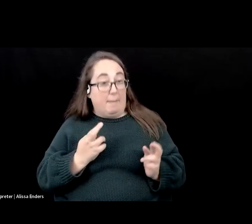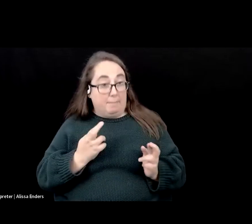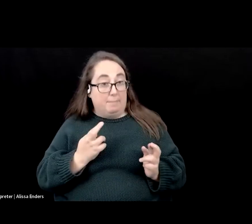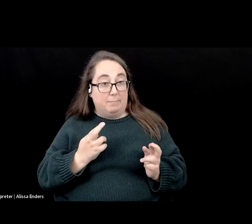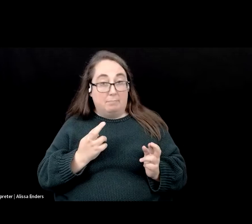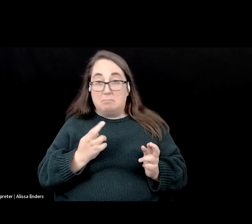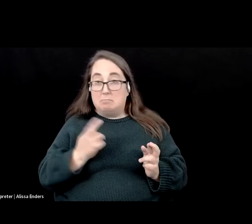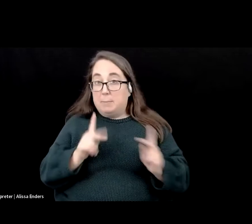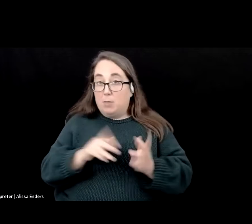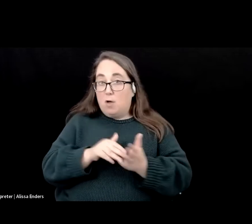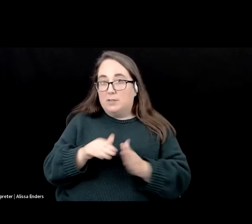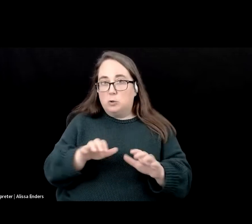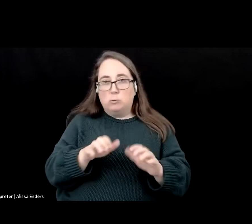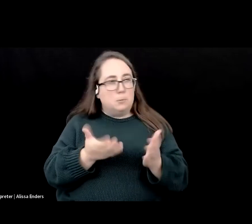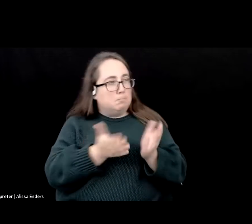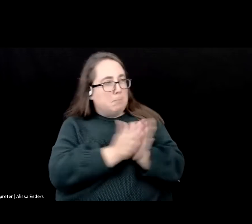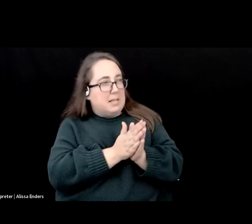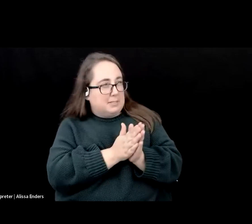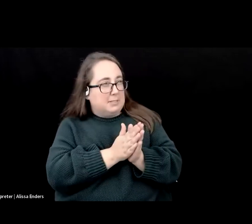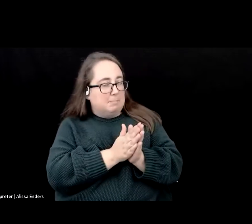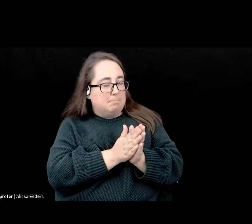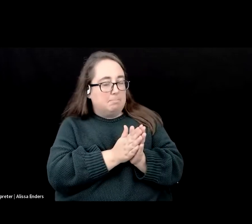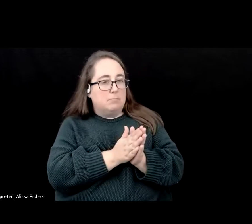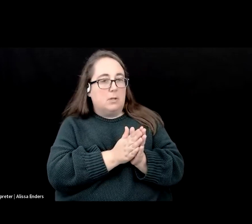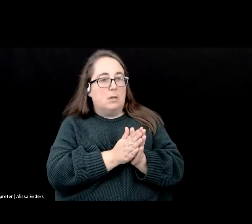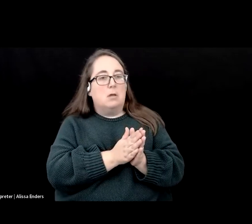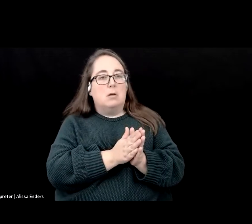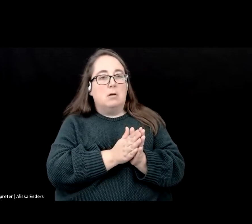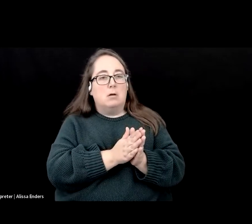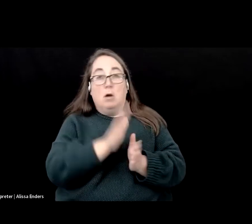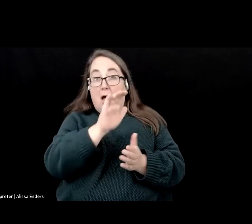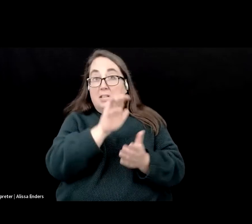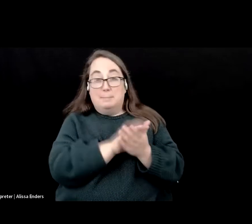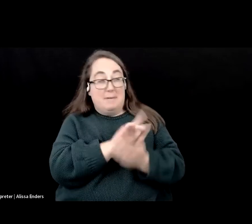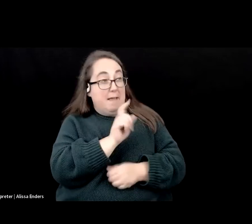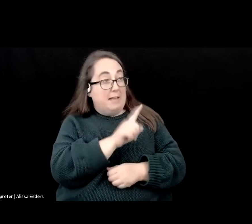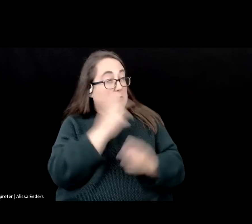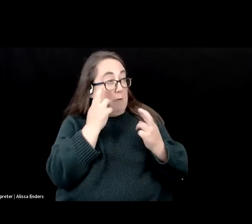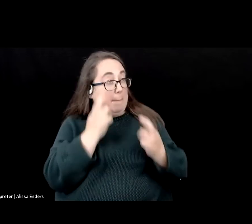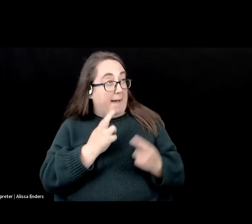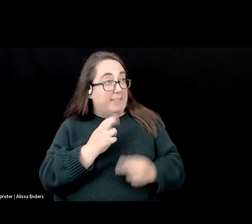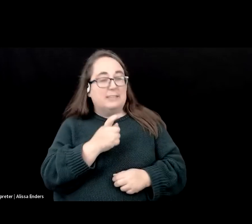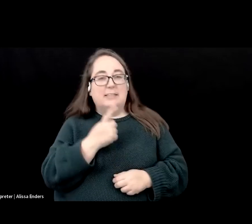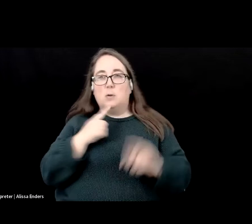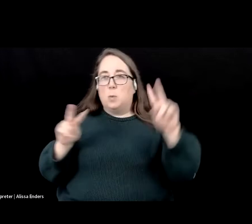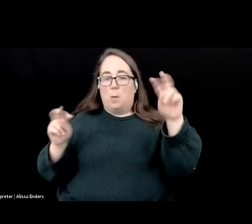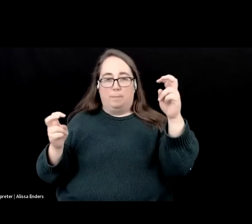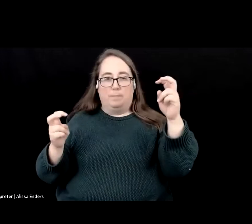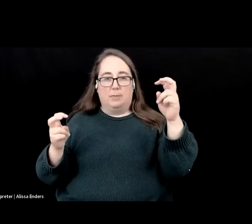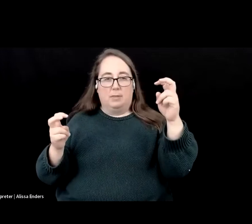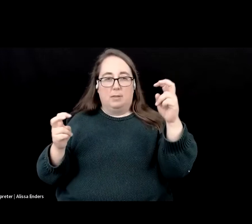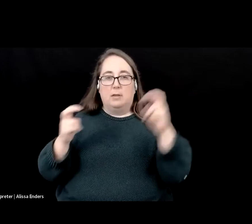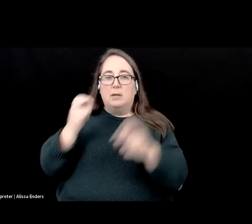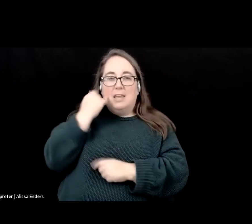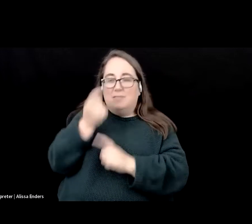often do. They consult Jewish law. And her husband consulted their rabbi, who responded. And this is a quote from him. "If there is even